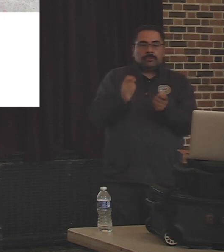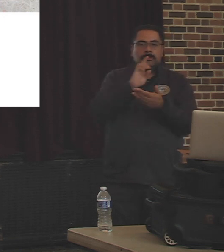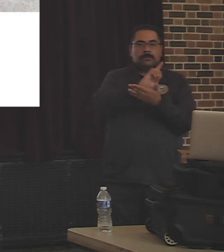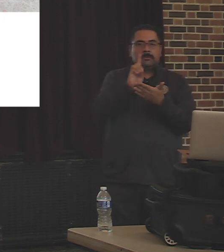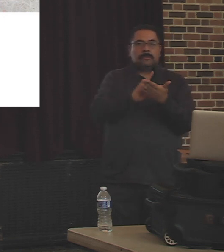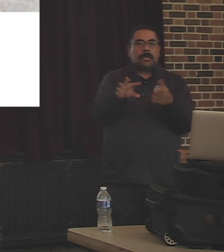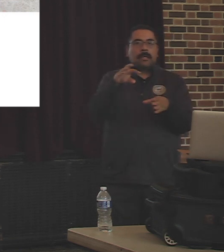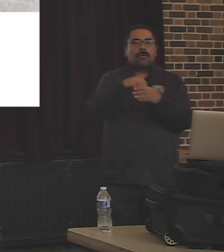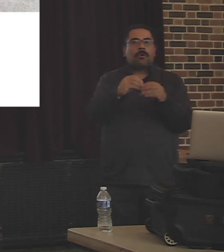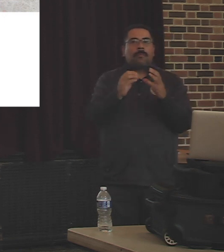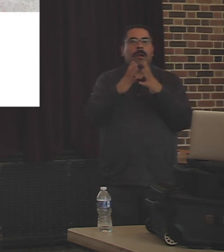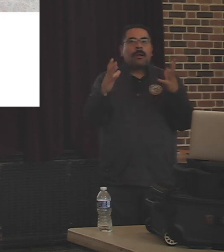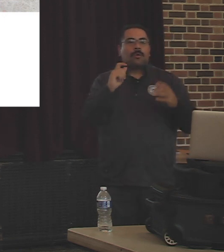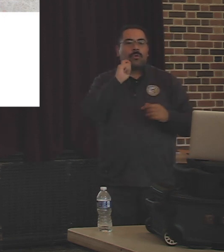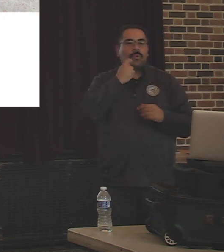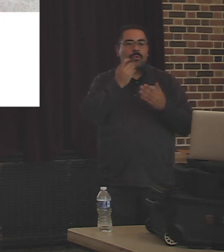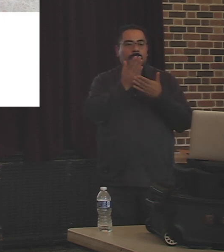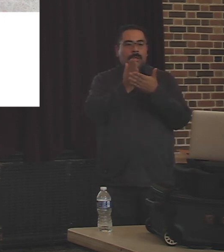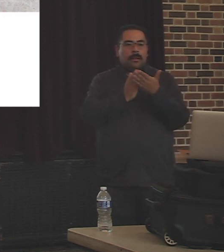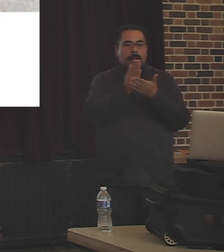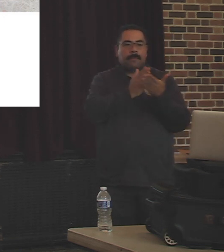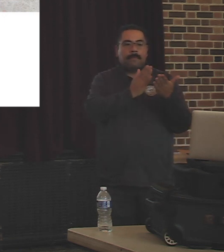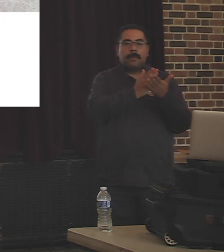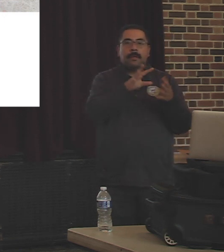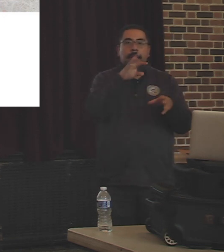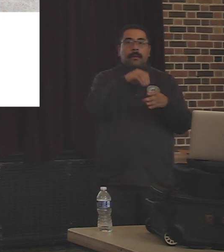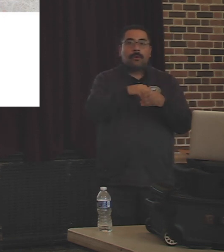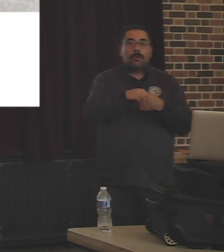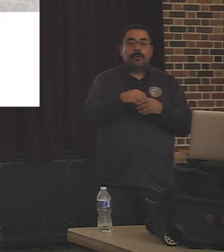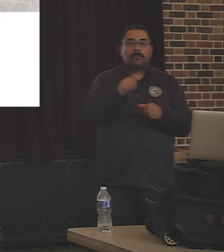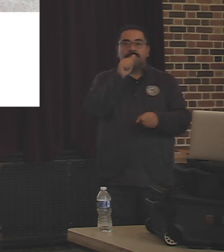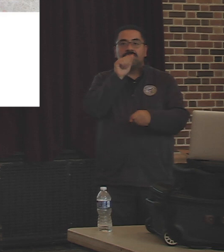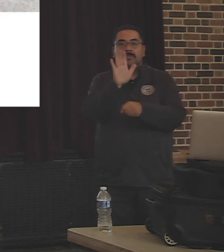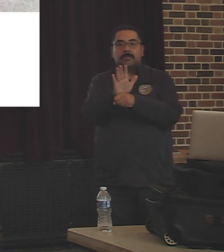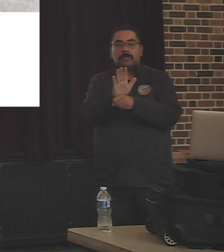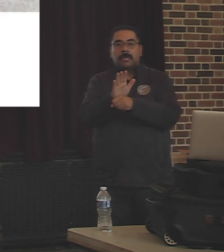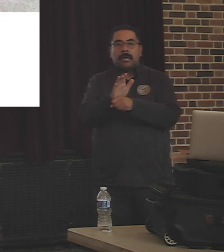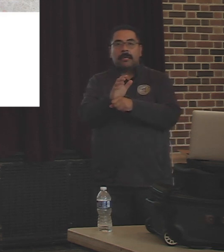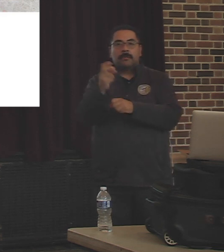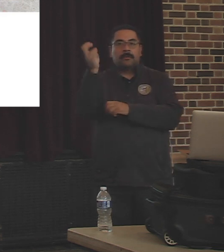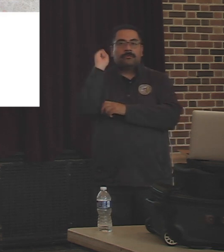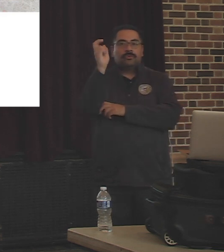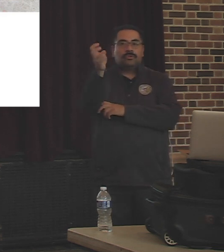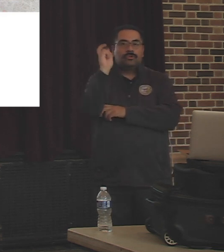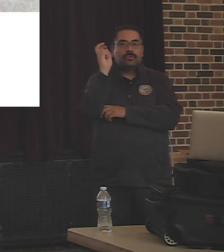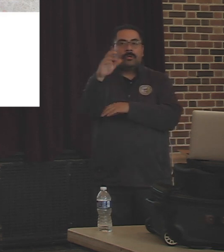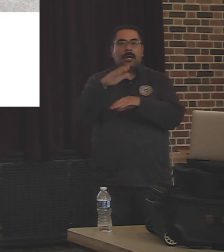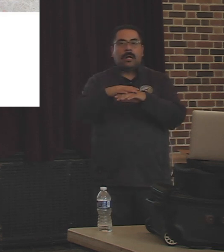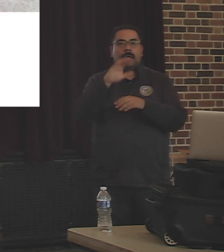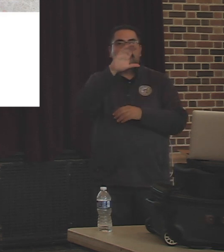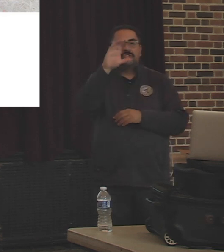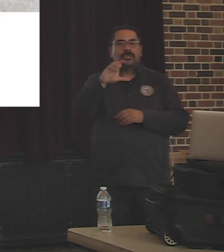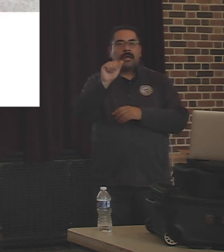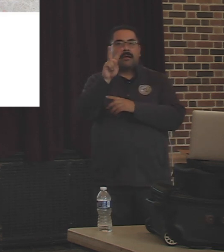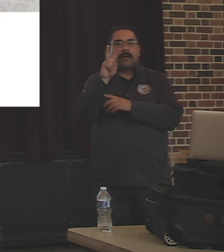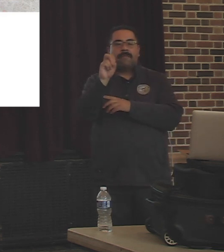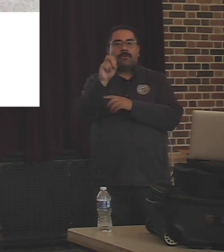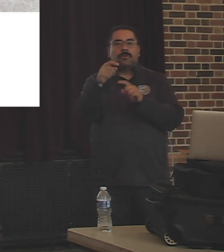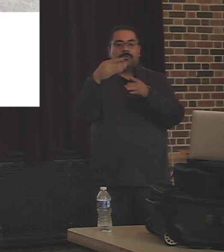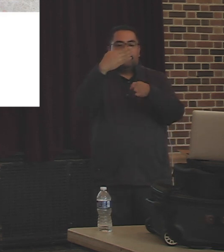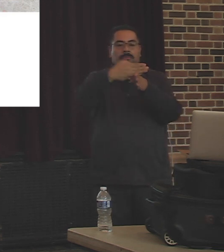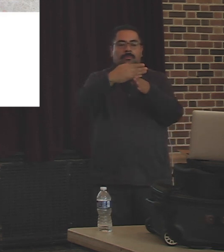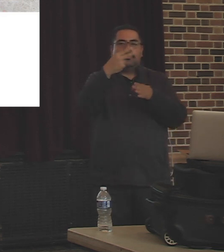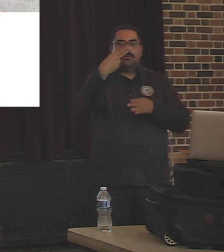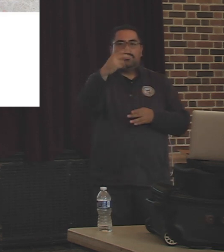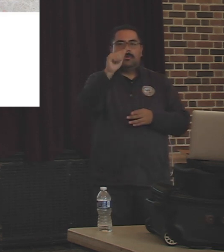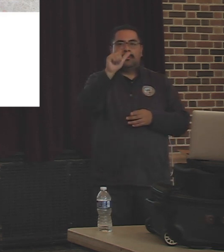that incorporated a lot of really cool elements, including dedicated transit lanes on Chicago Avenue through the Halsted